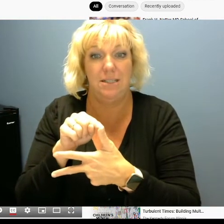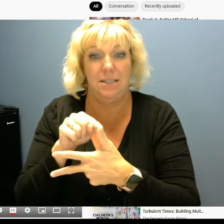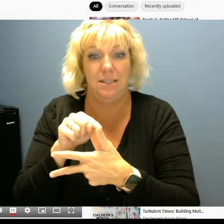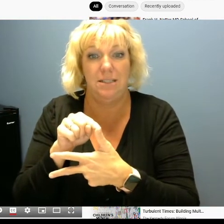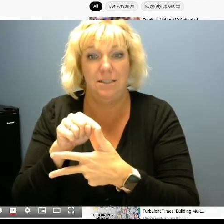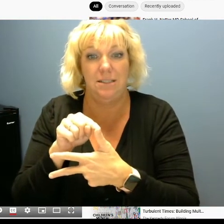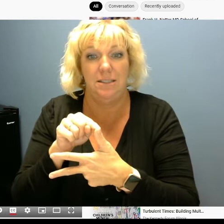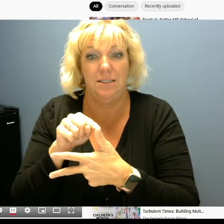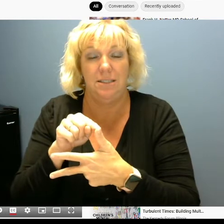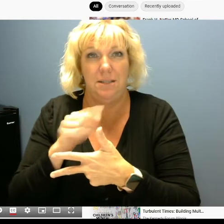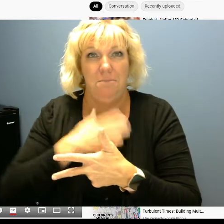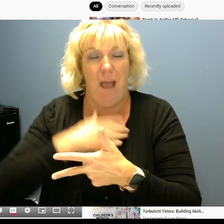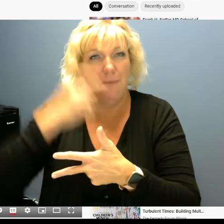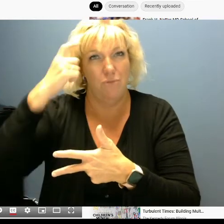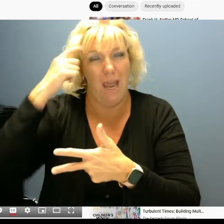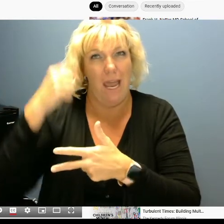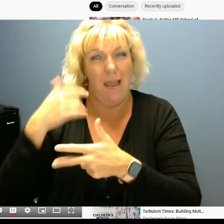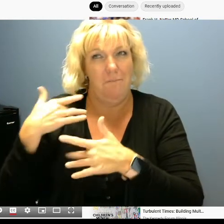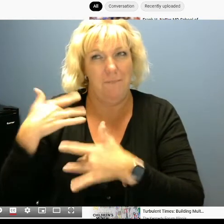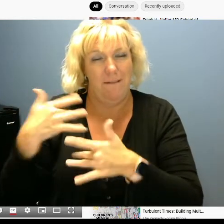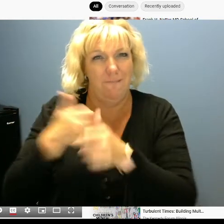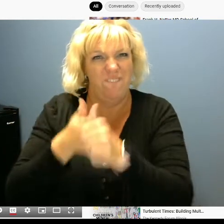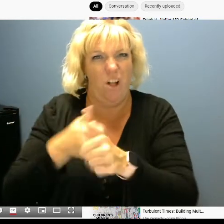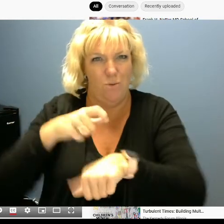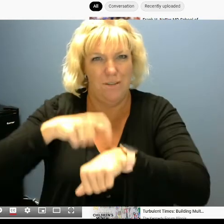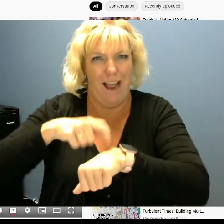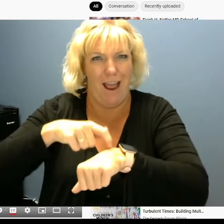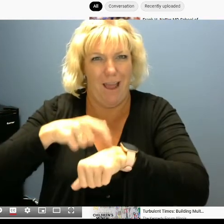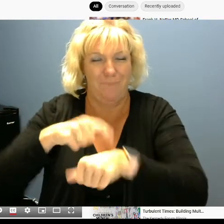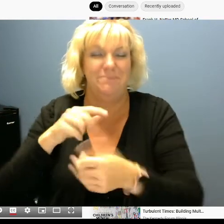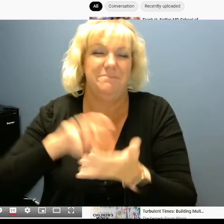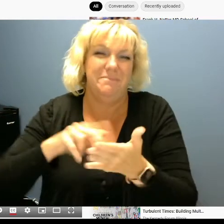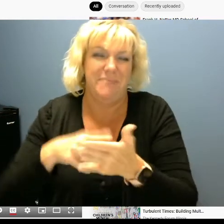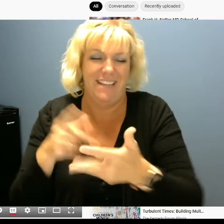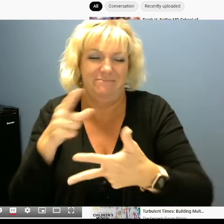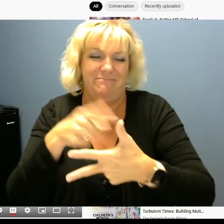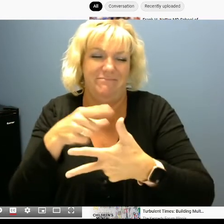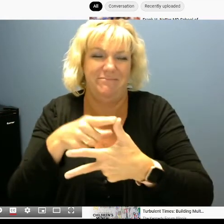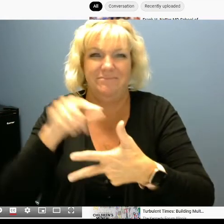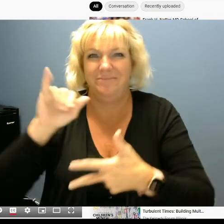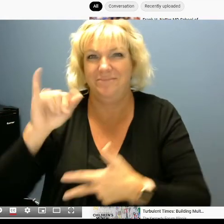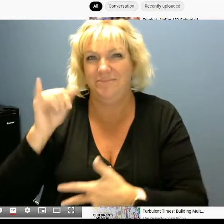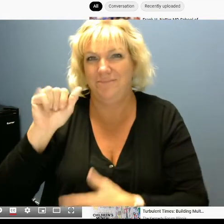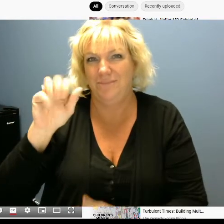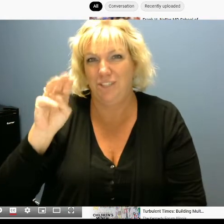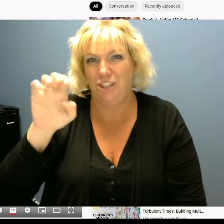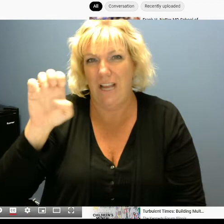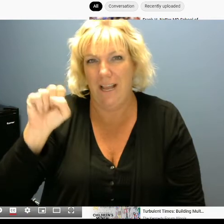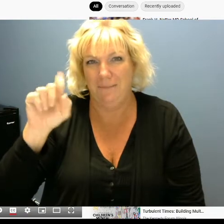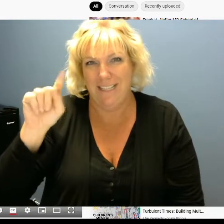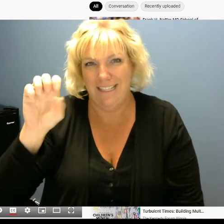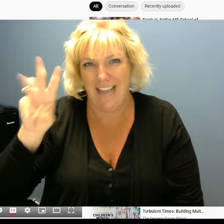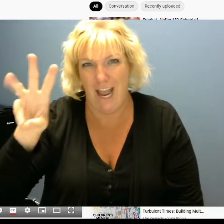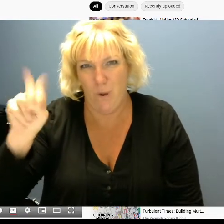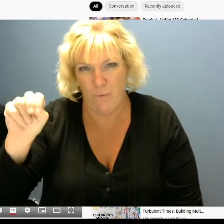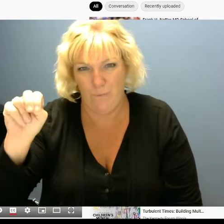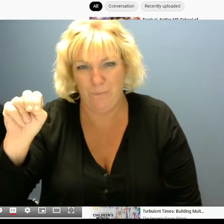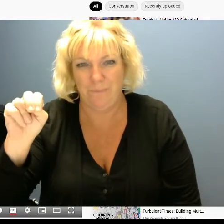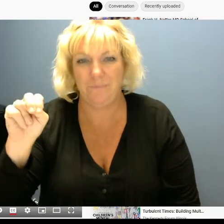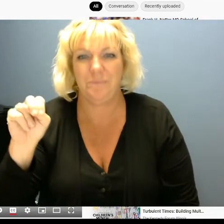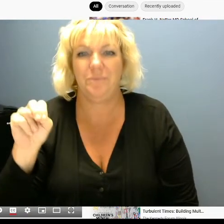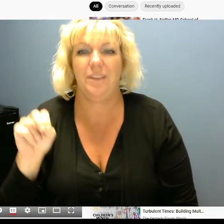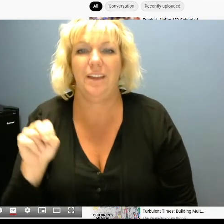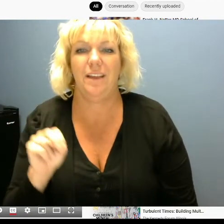My historian brain is thinking that way. So the first lecture is Jamestown. And this